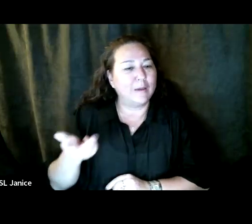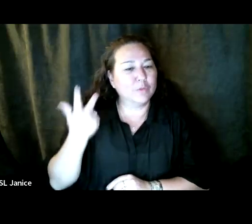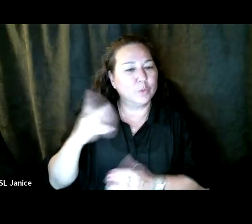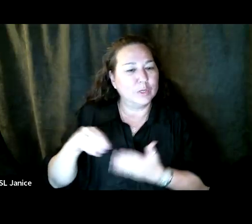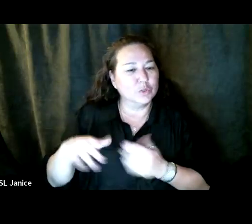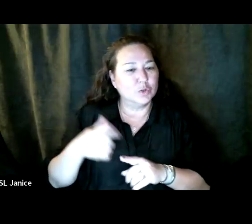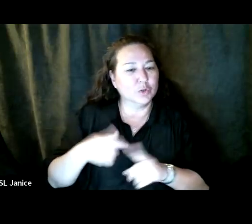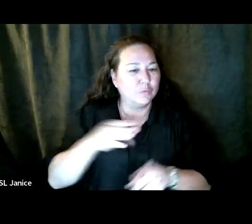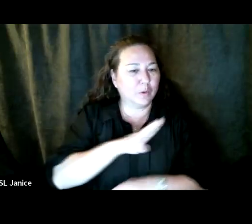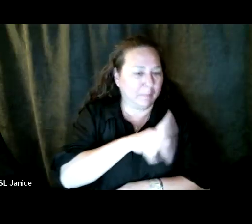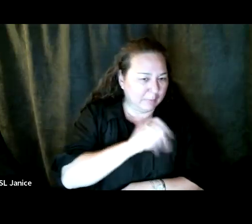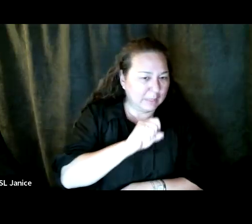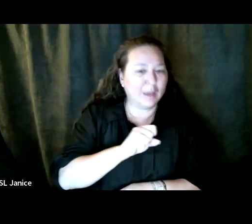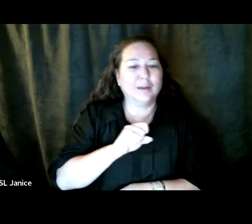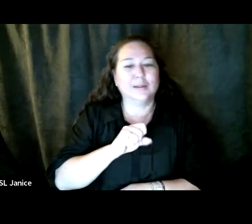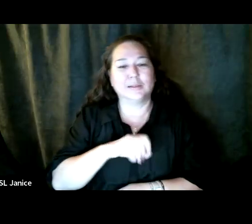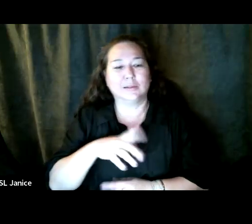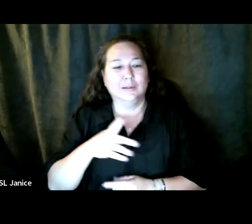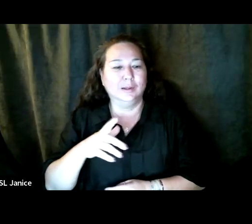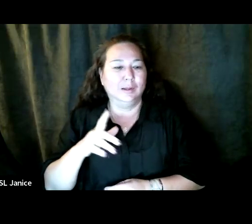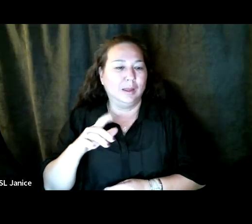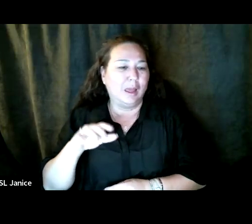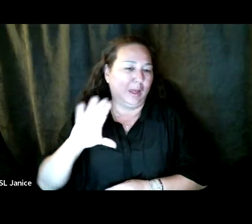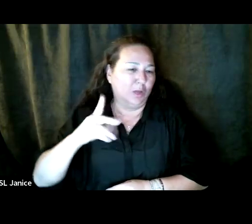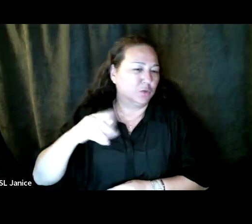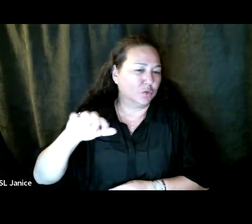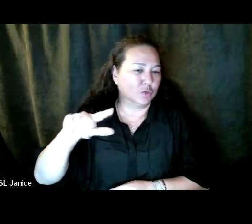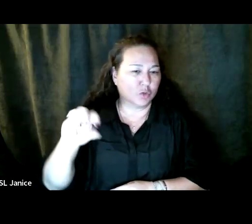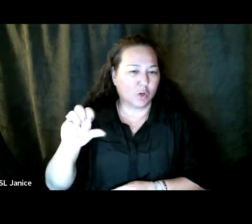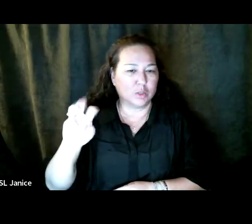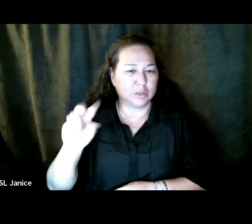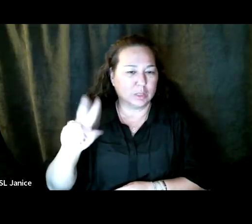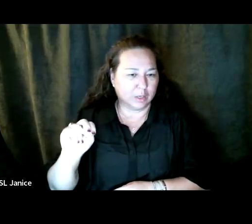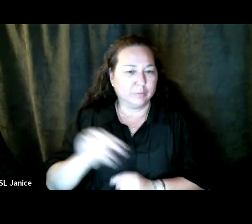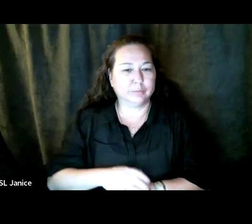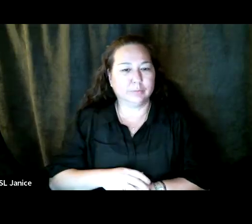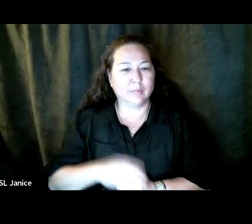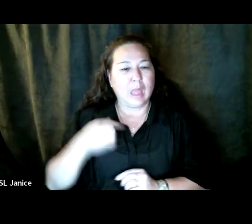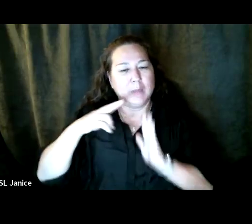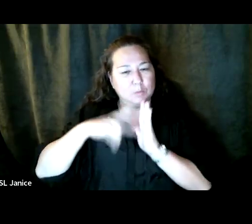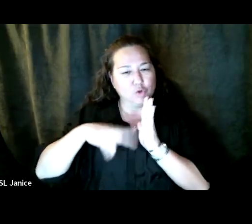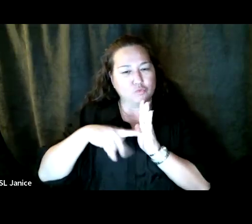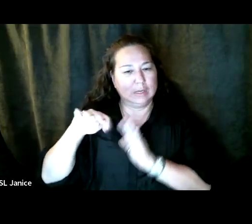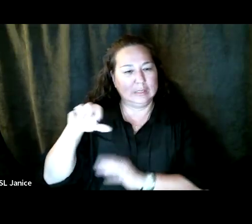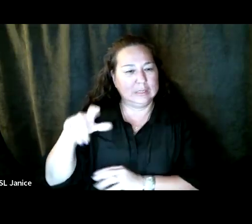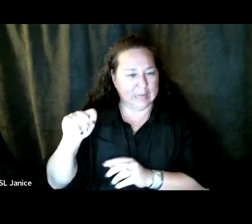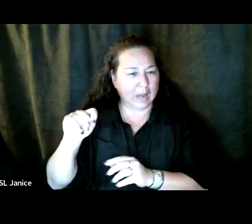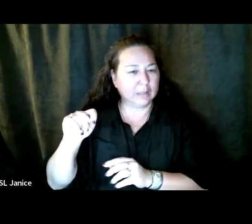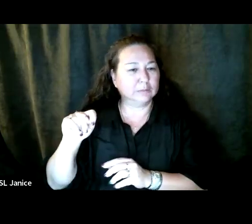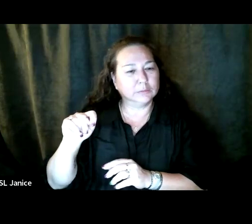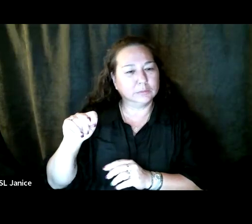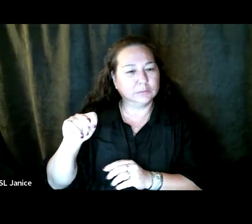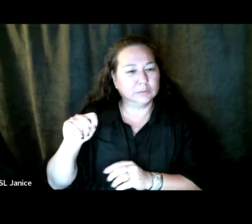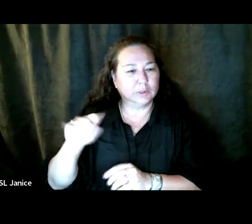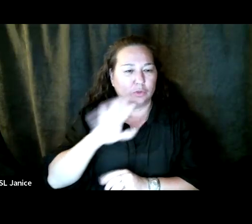I'll go ahead and read the text. This is about White Stadium and our vital need for our students. Our students deserve a